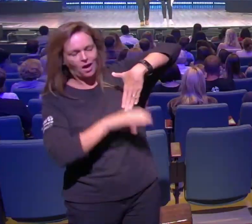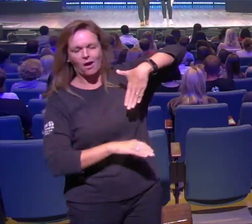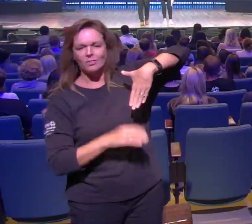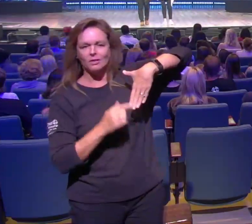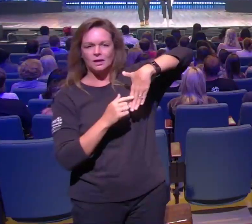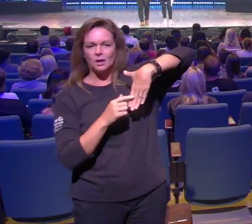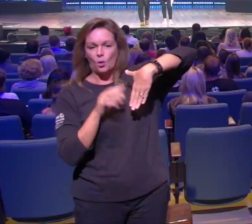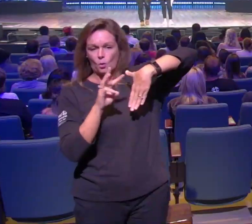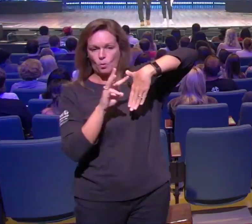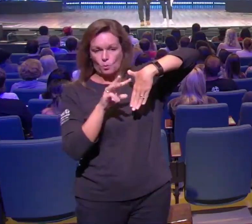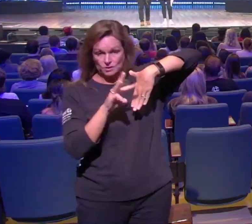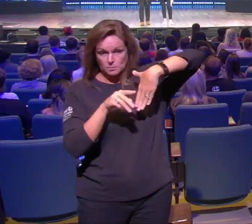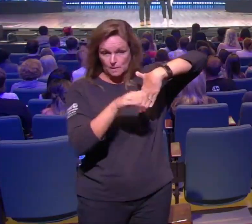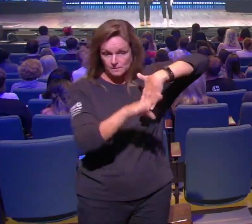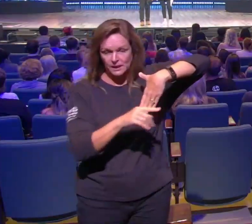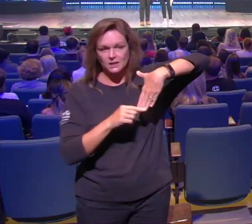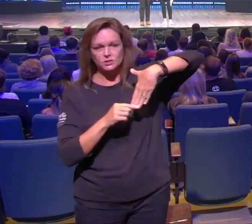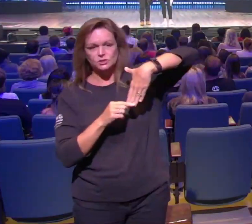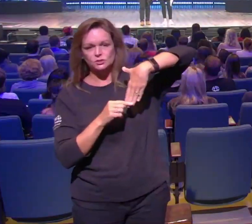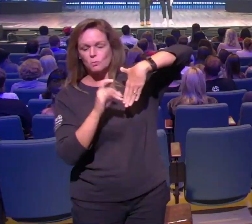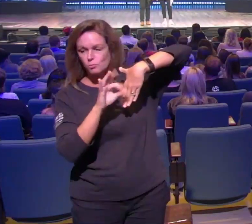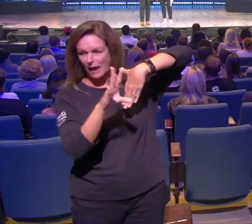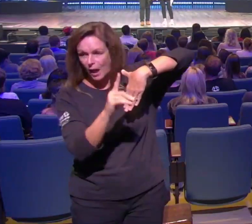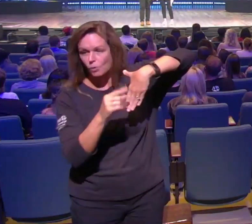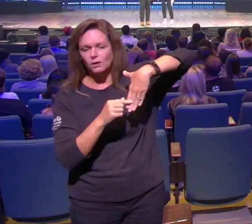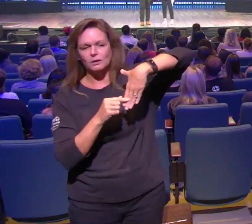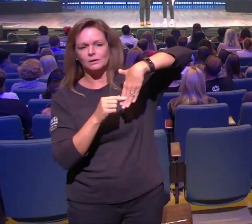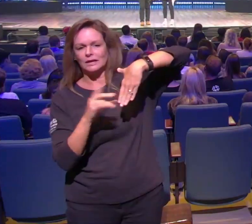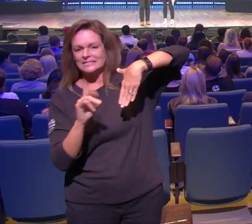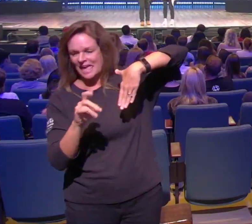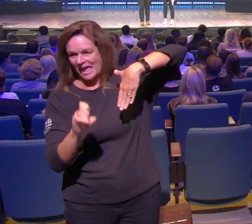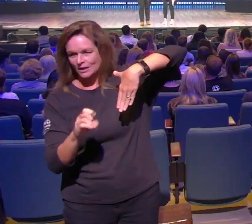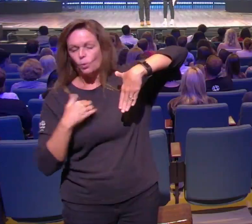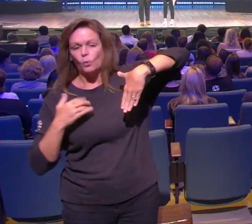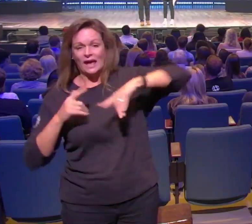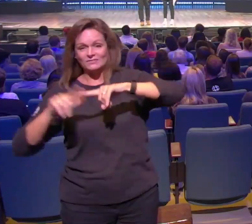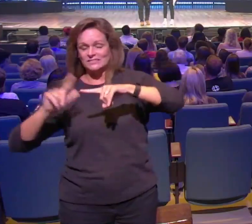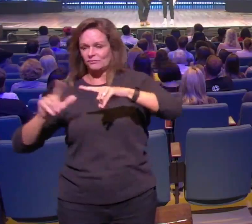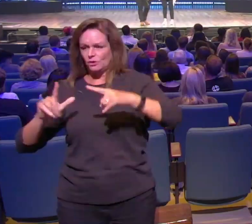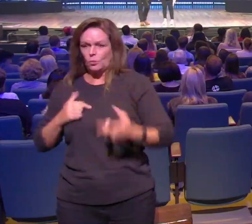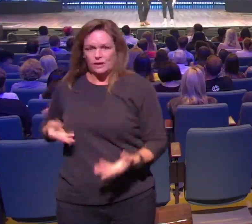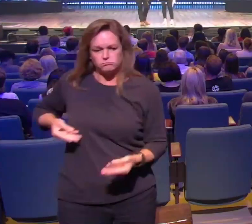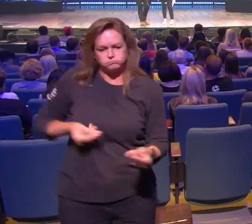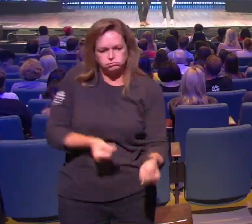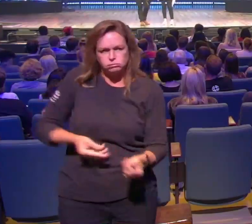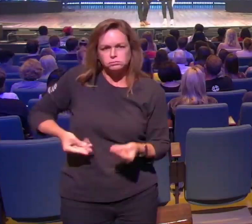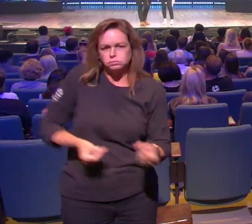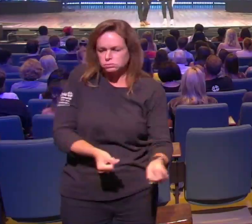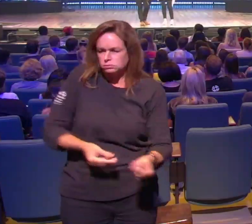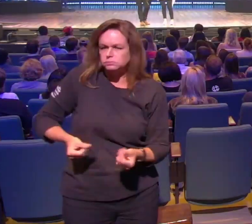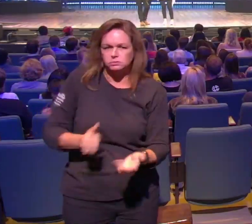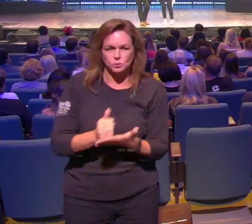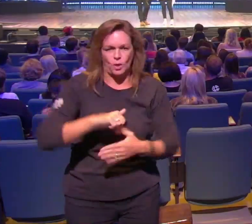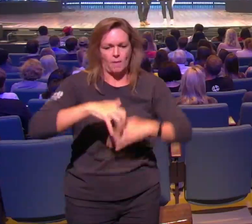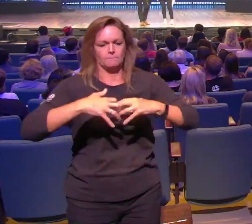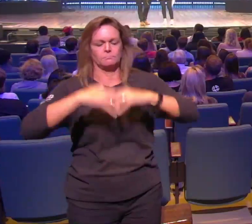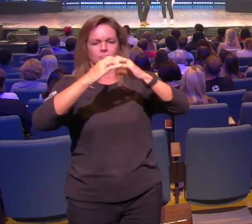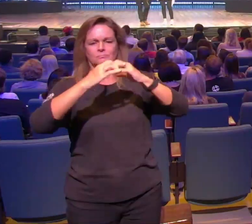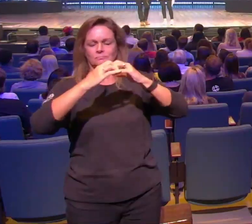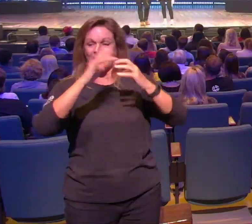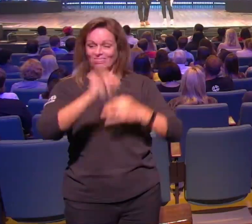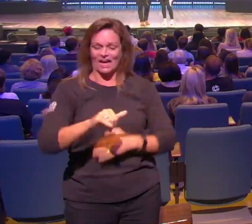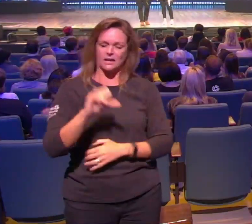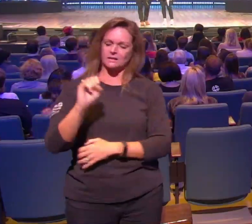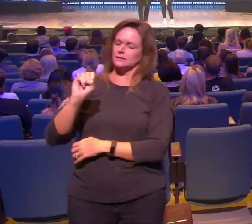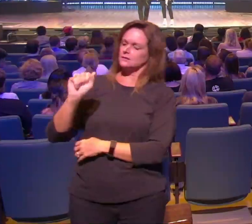church are working together to fund the Field Hospital of Samaritan's Purse right in Grand Bahamas right there. So that hospital is